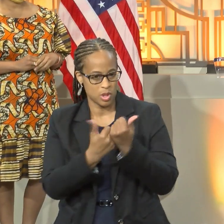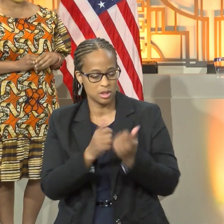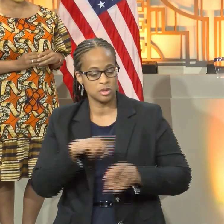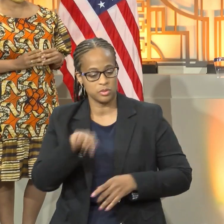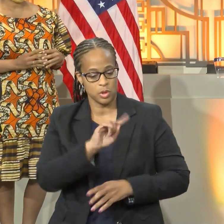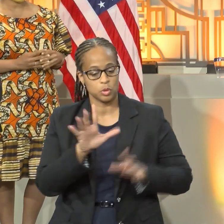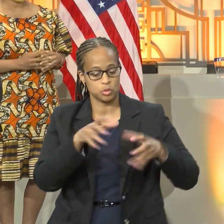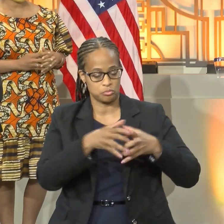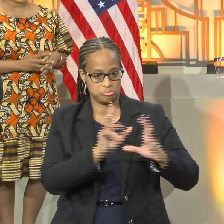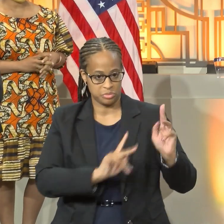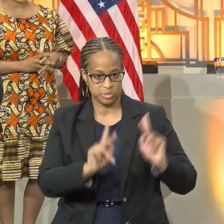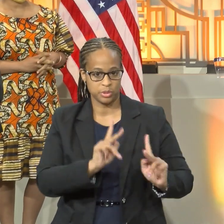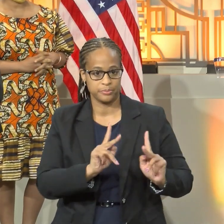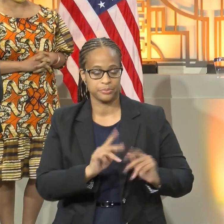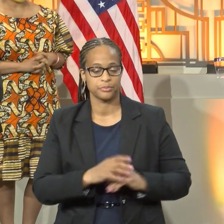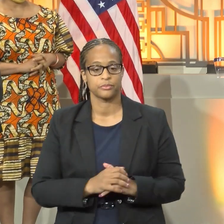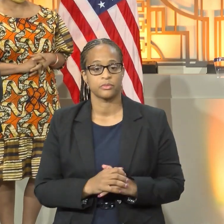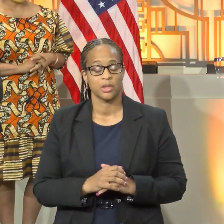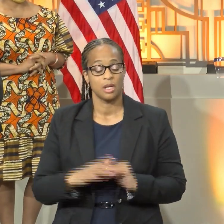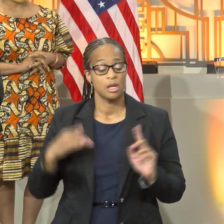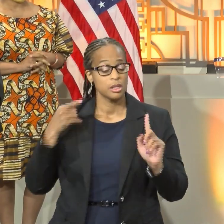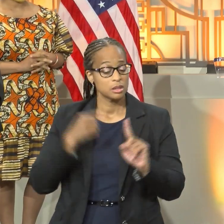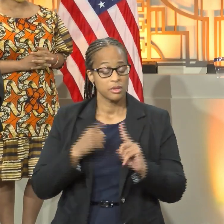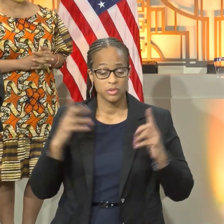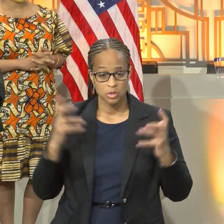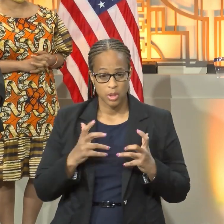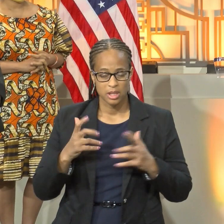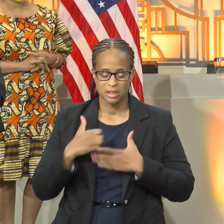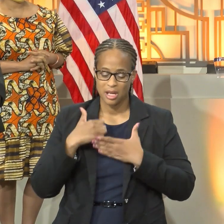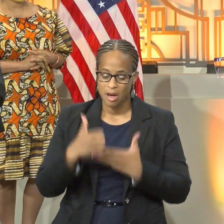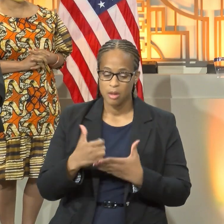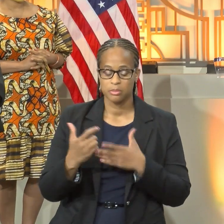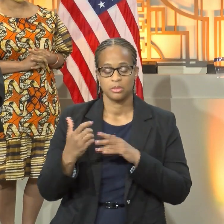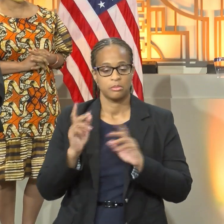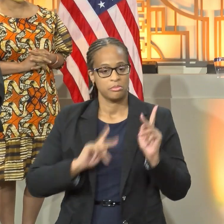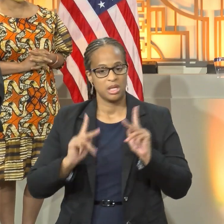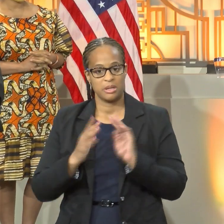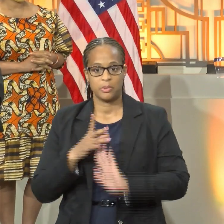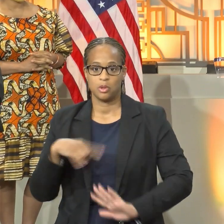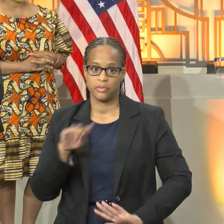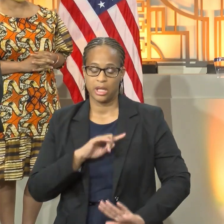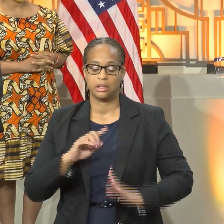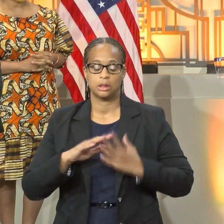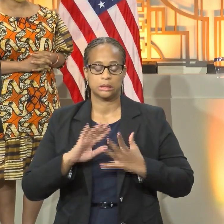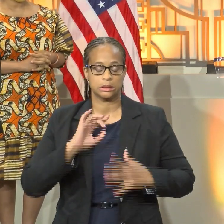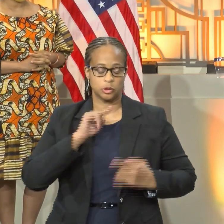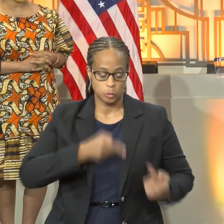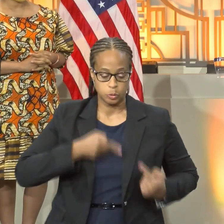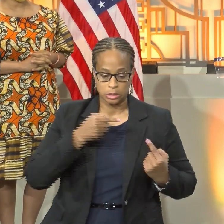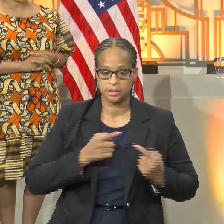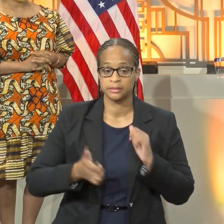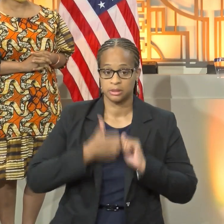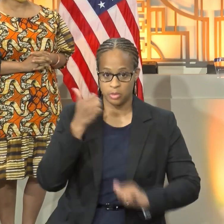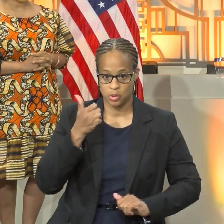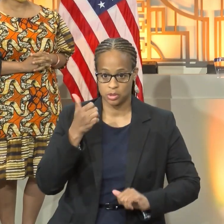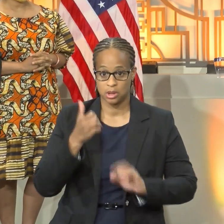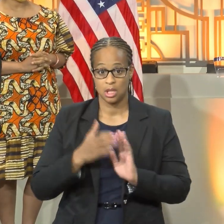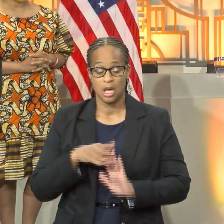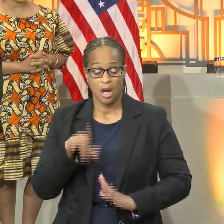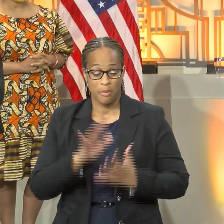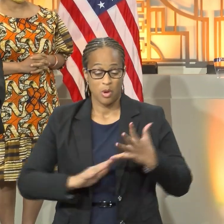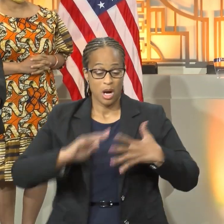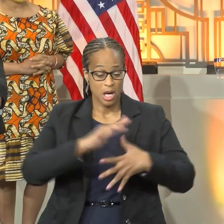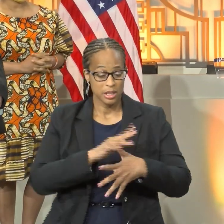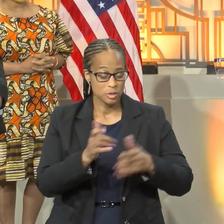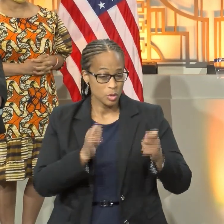that population. Our objective is to help the most vulnerable. Our priority is to ensure quick assistance